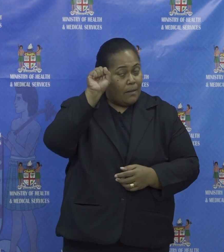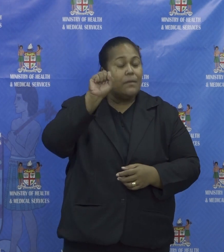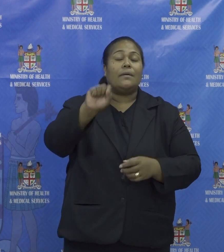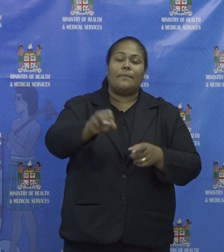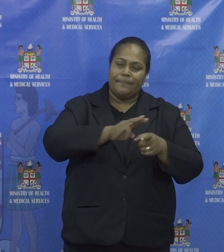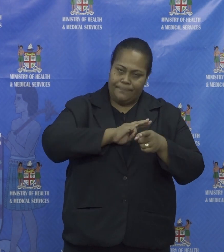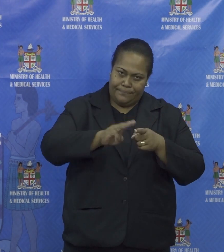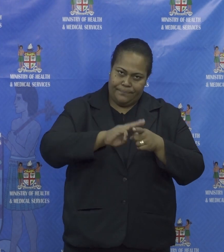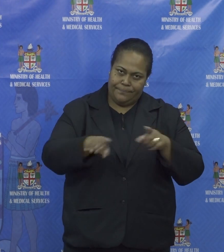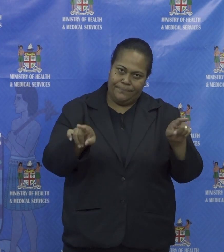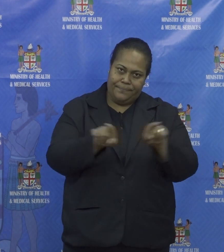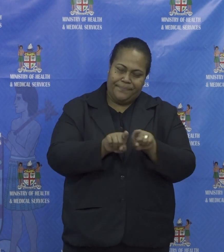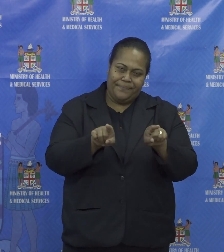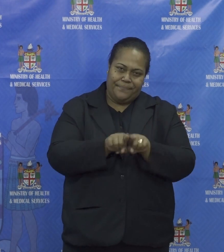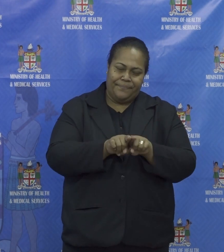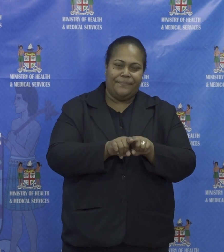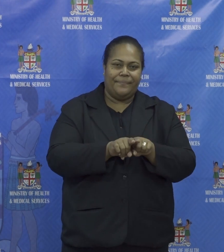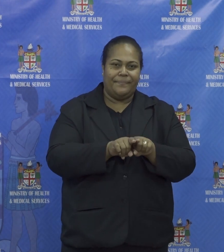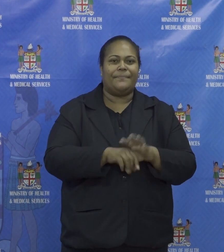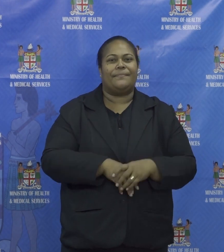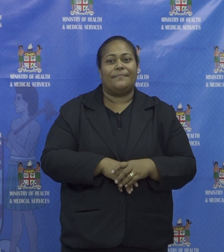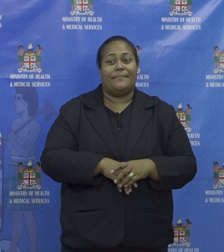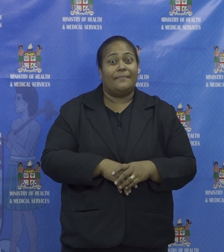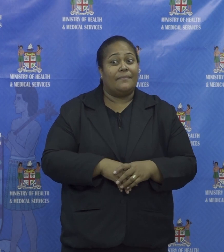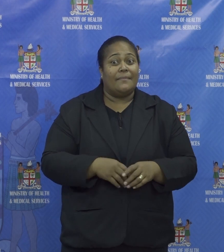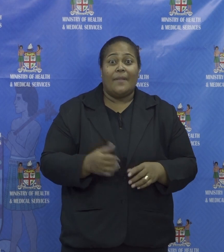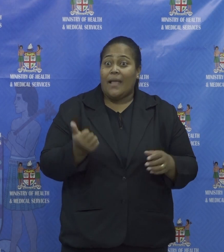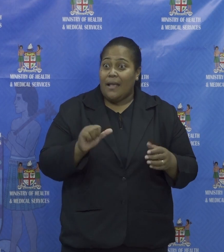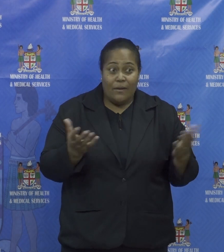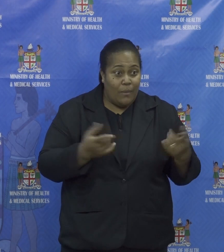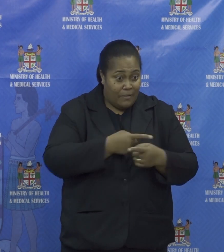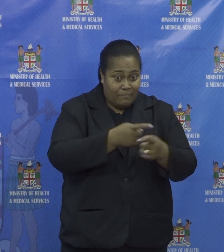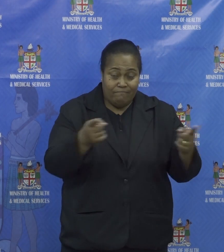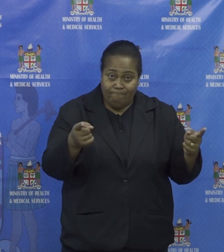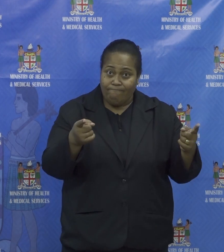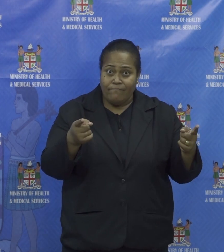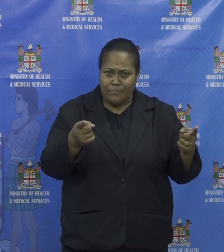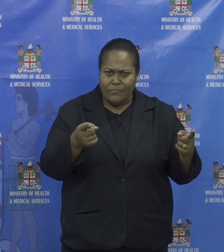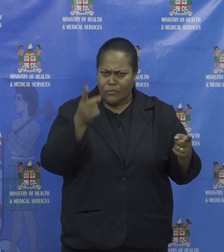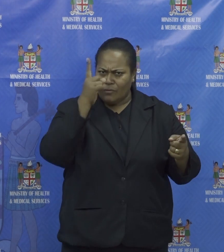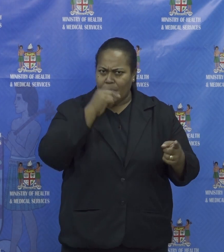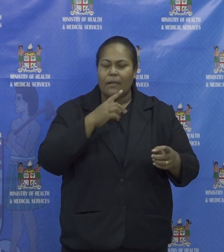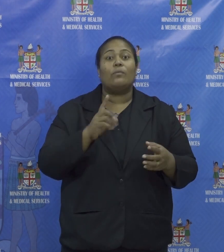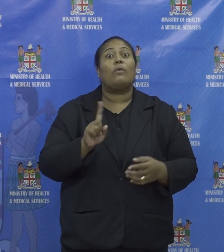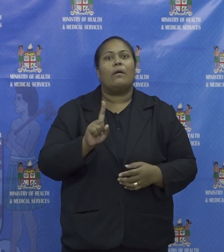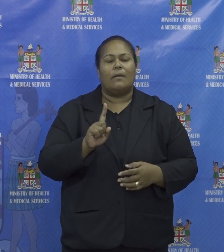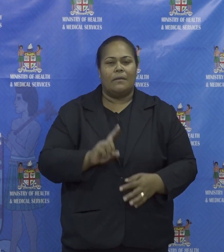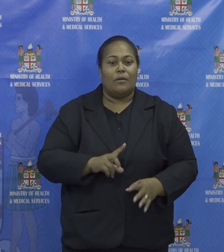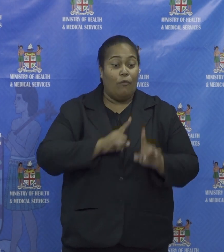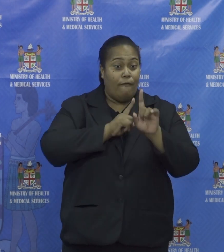Wherever you are, you can be confident that you are safe from the virus if you strictly